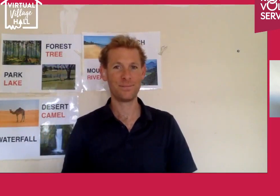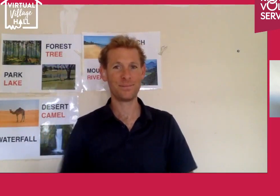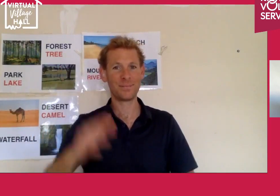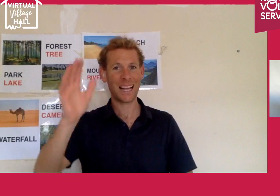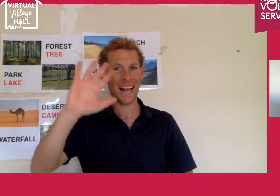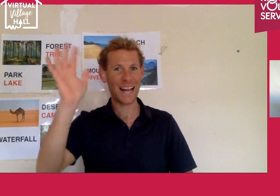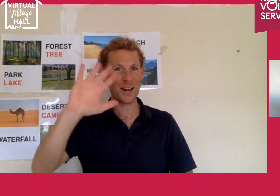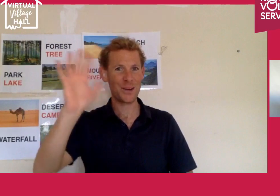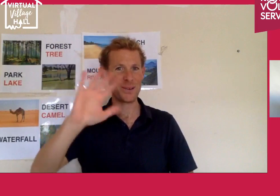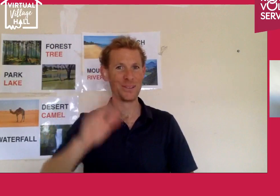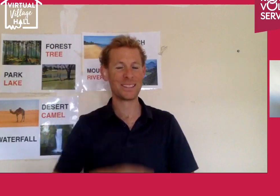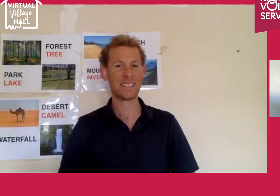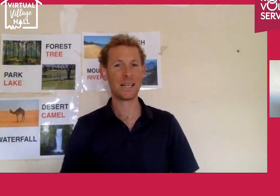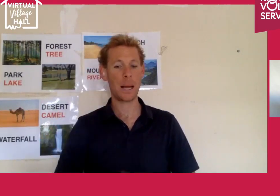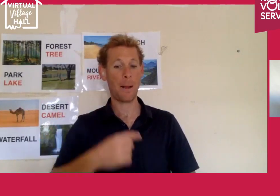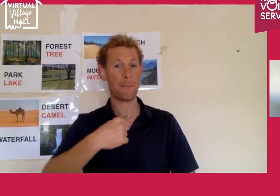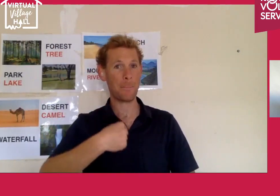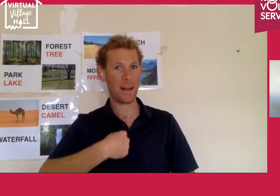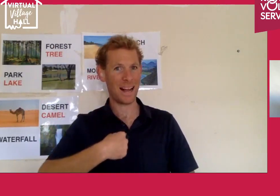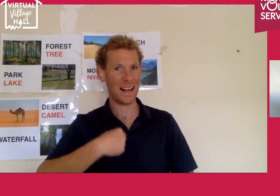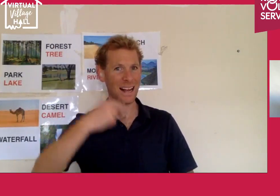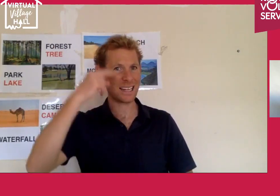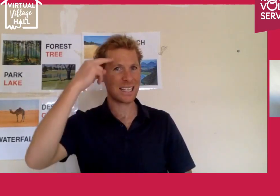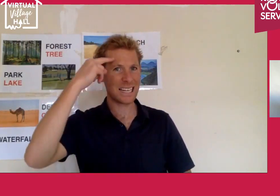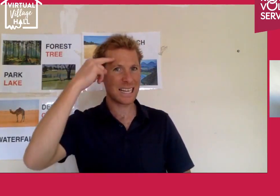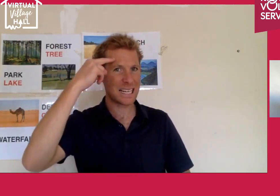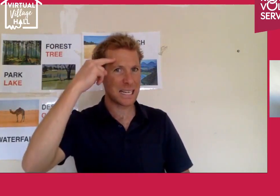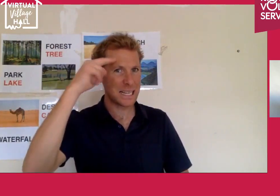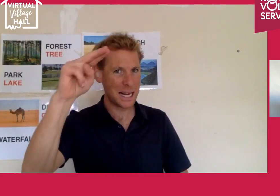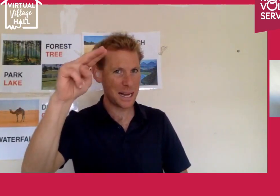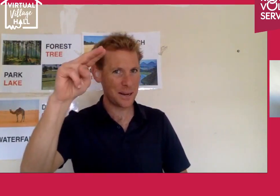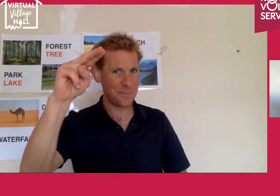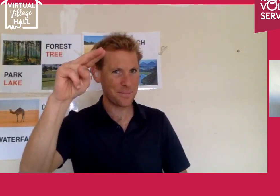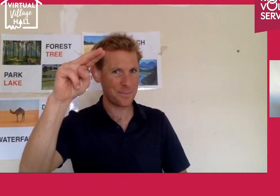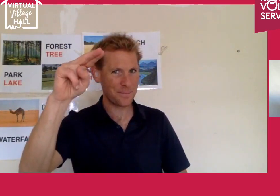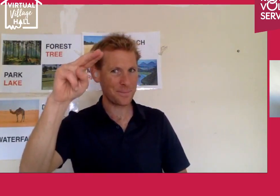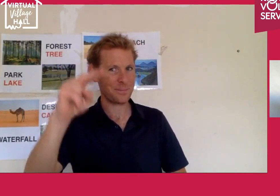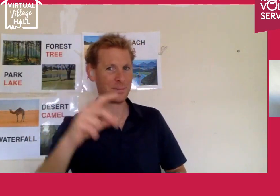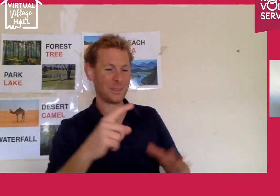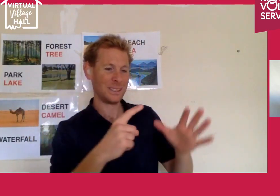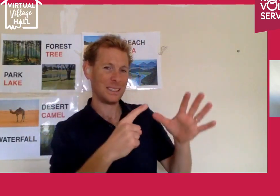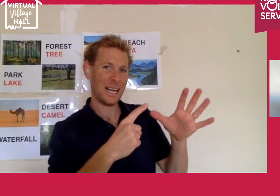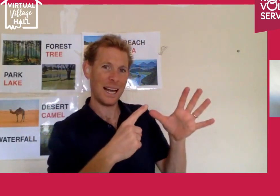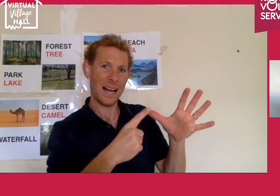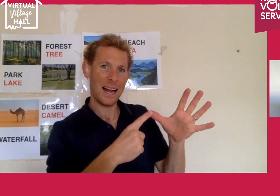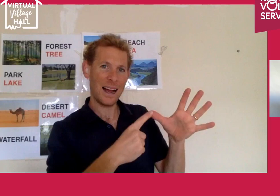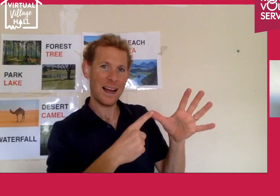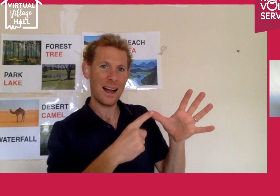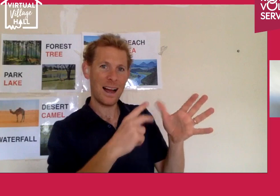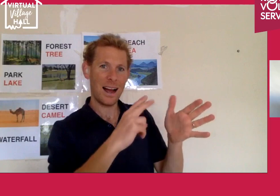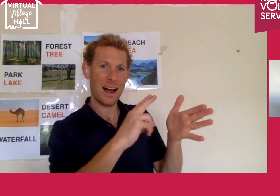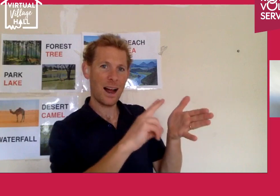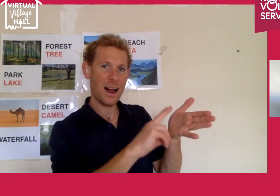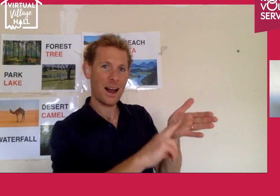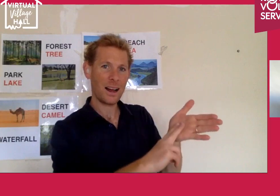outwards. Hello, my name, and then it's